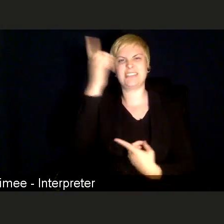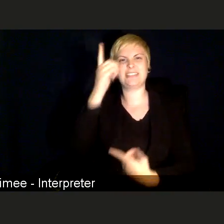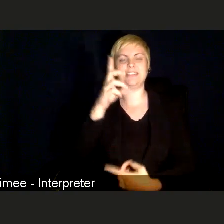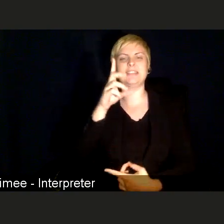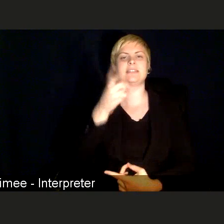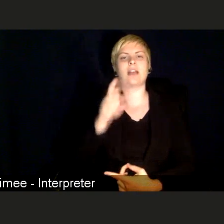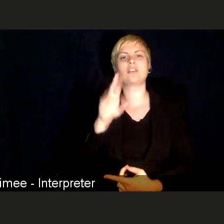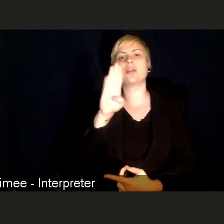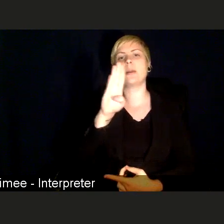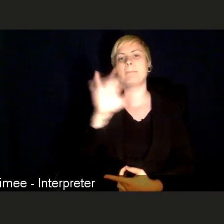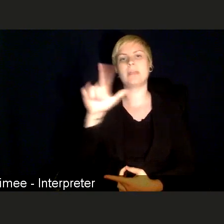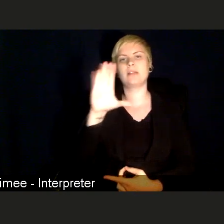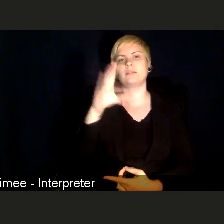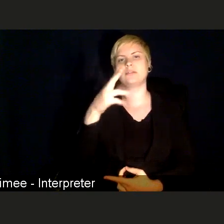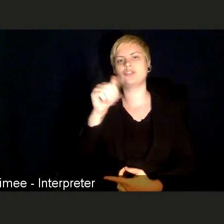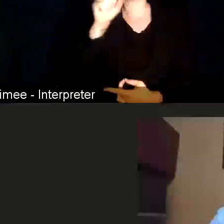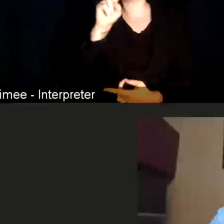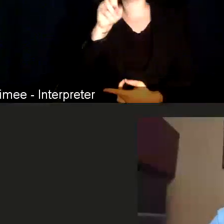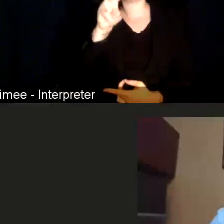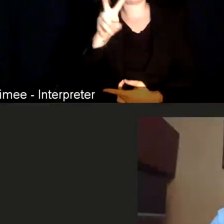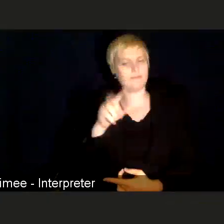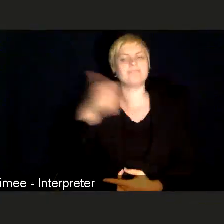take it away.